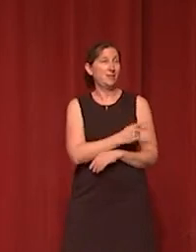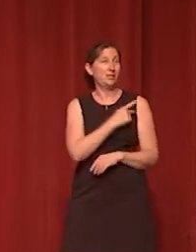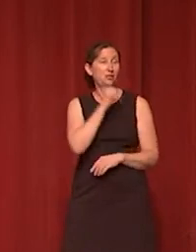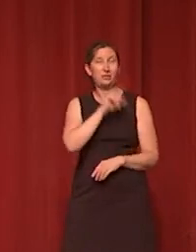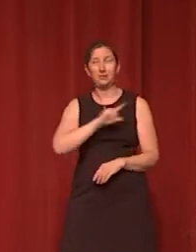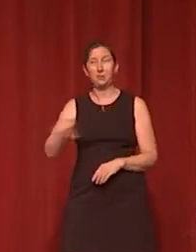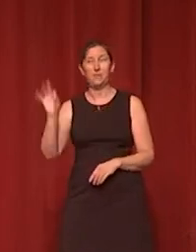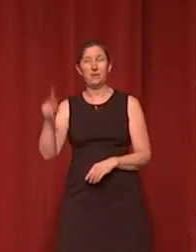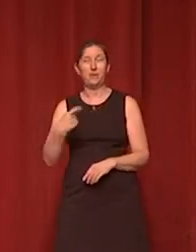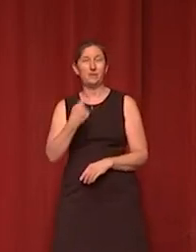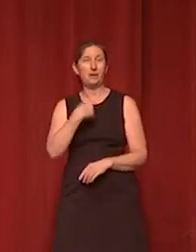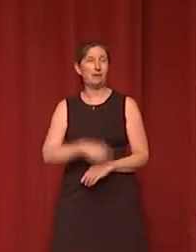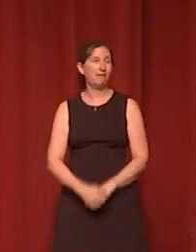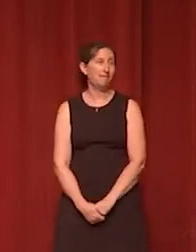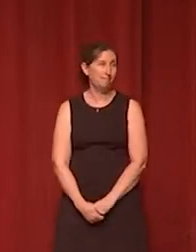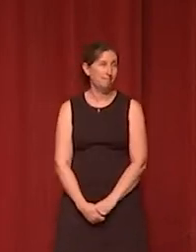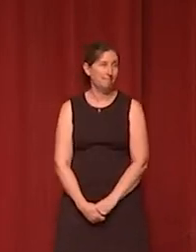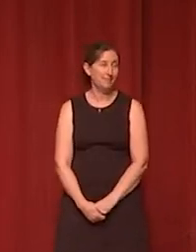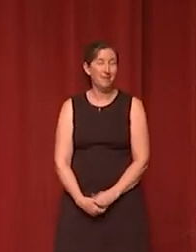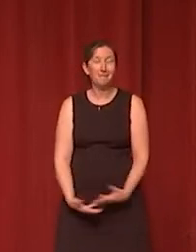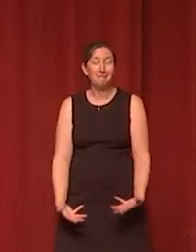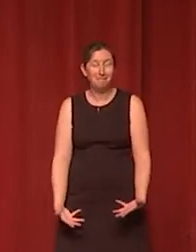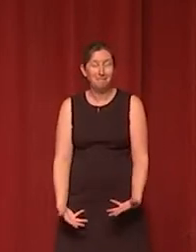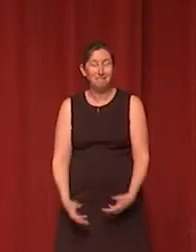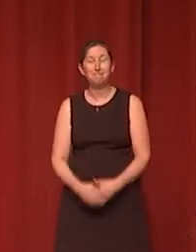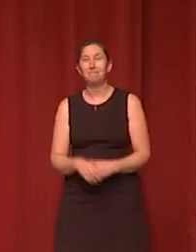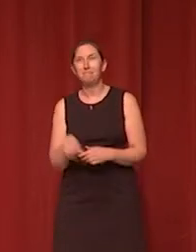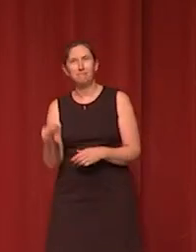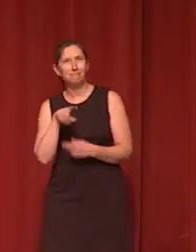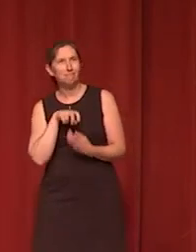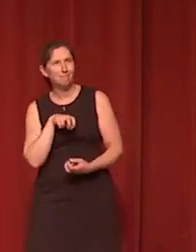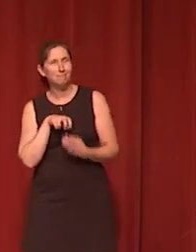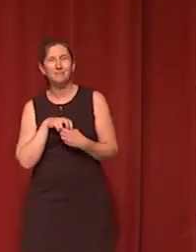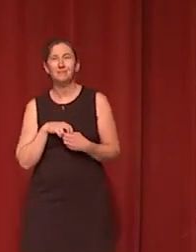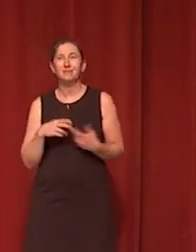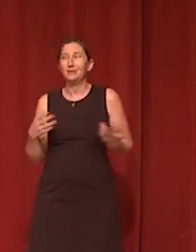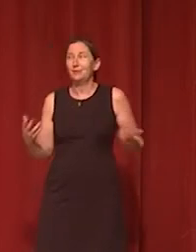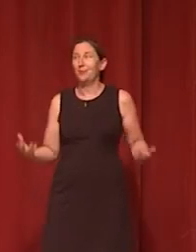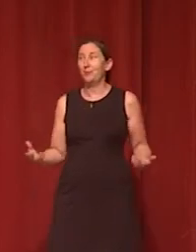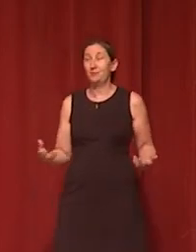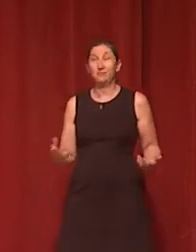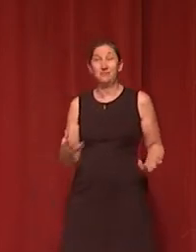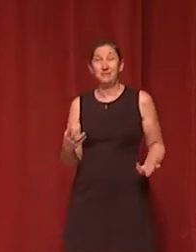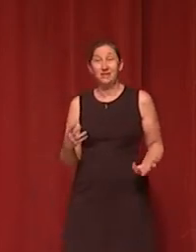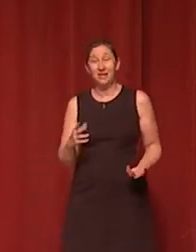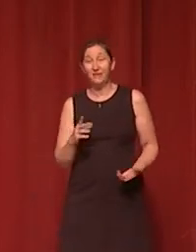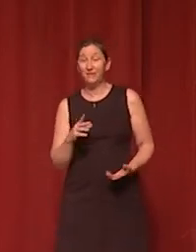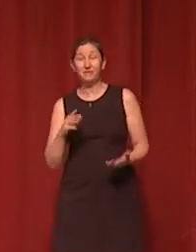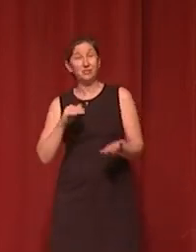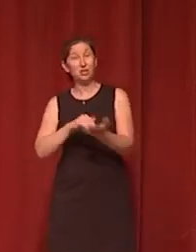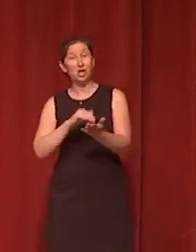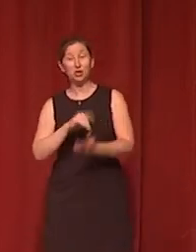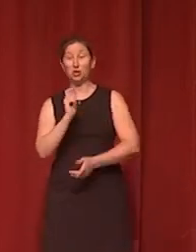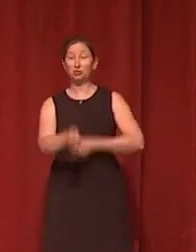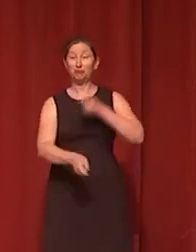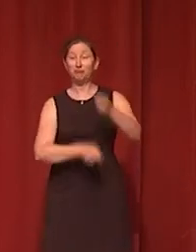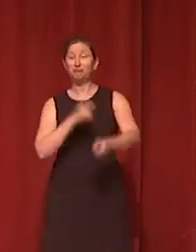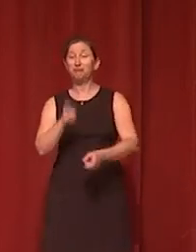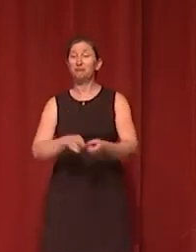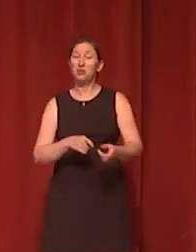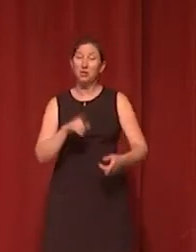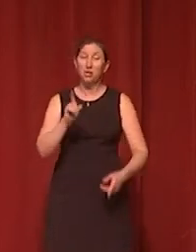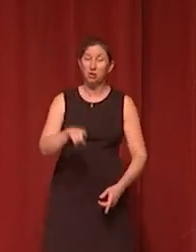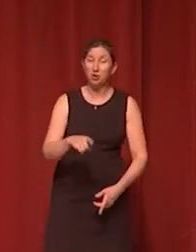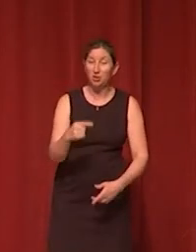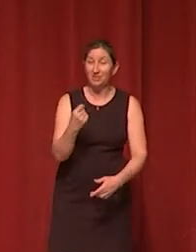but yet it's not acted upon or it's not taken or it's not picked up, then you can't really continue to reduce those